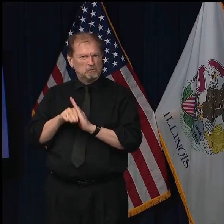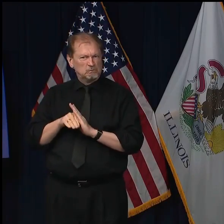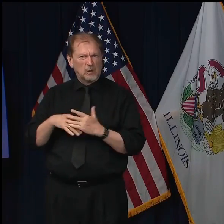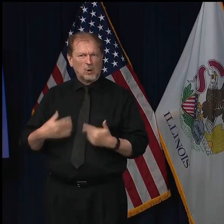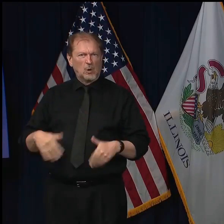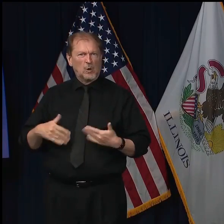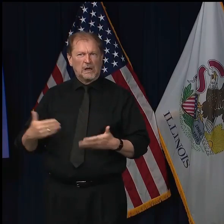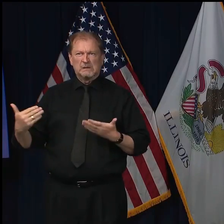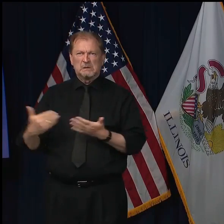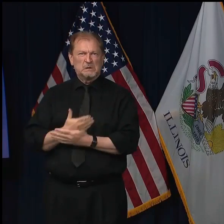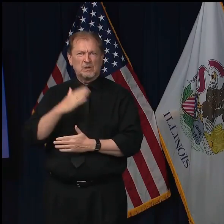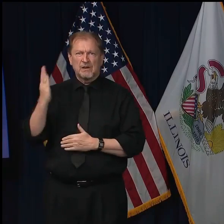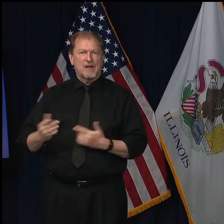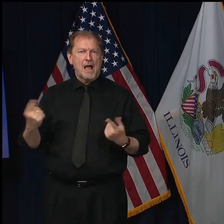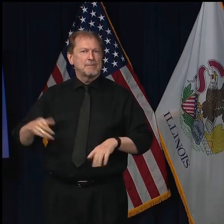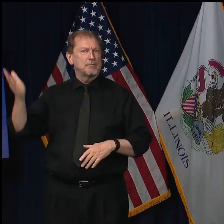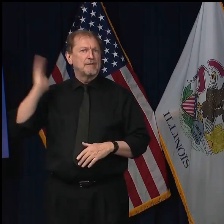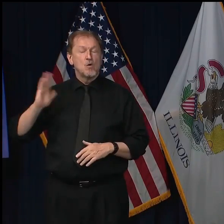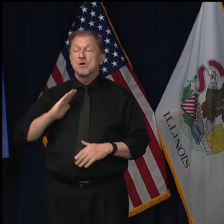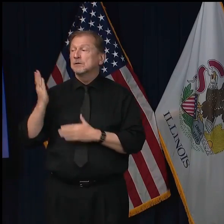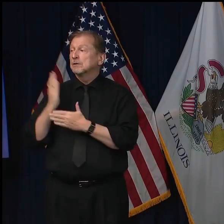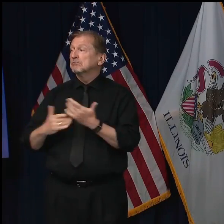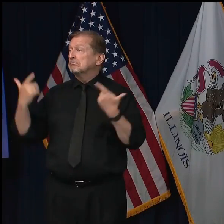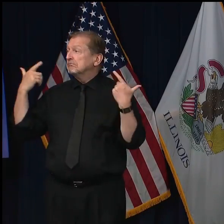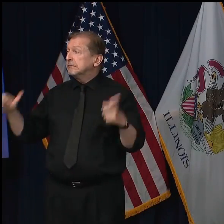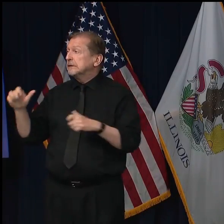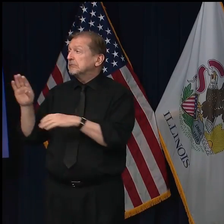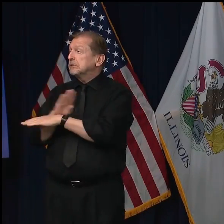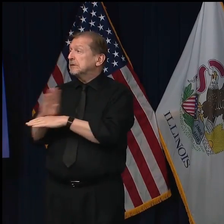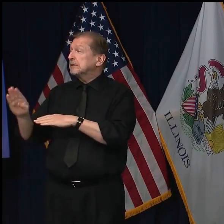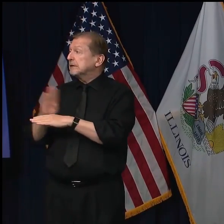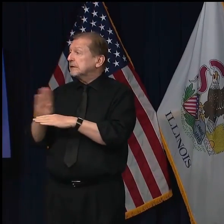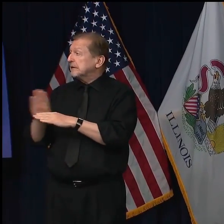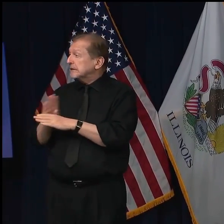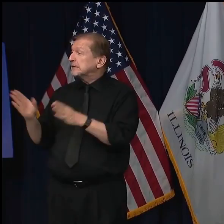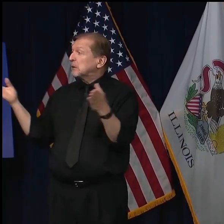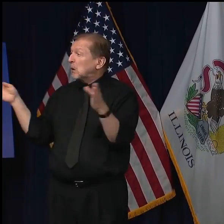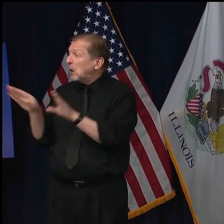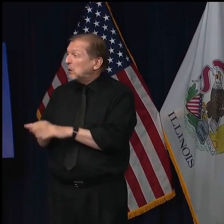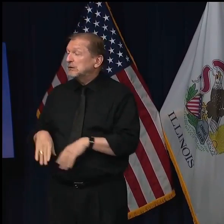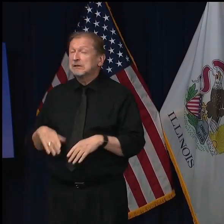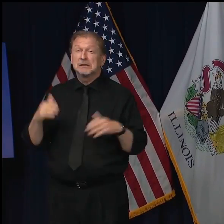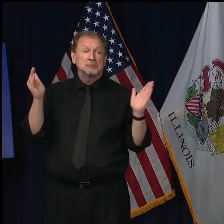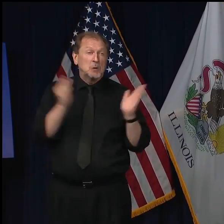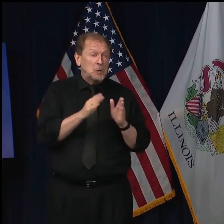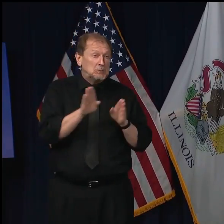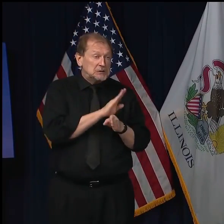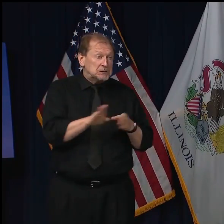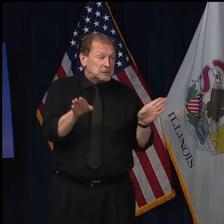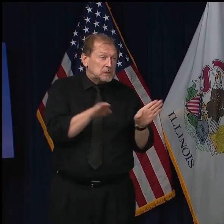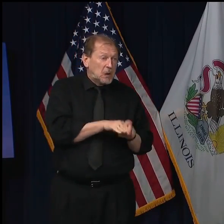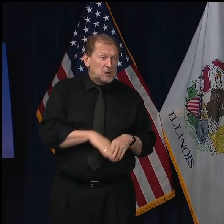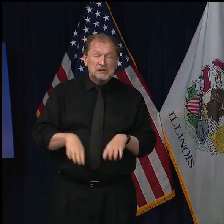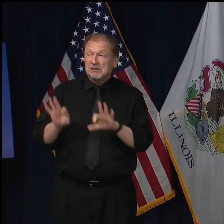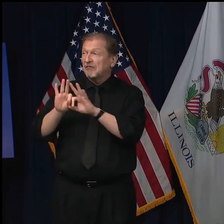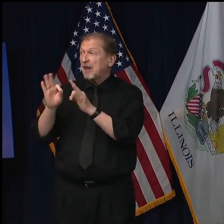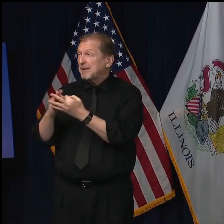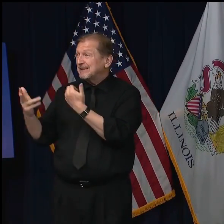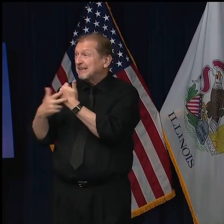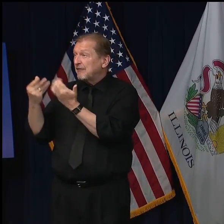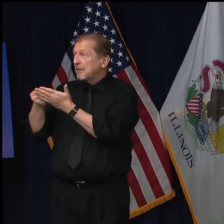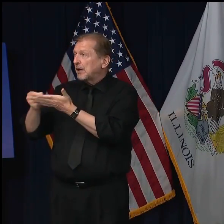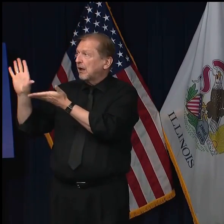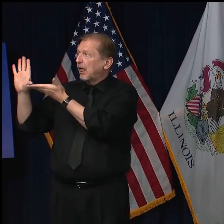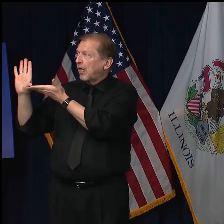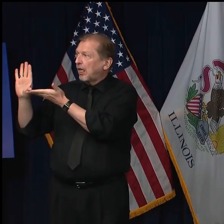Businesses, large and small, have shuttered. Families have had their savings wiped out. Workers who have